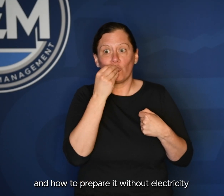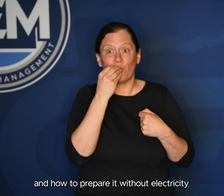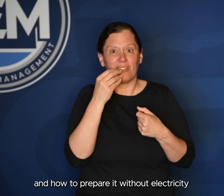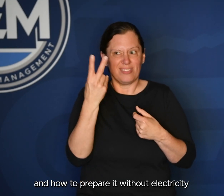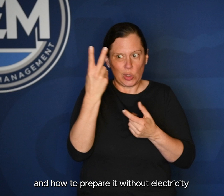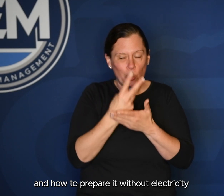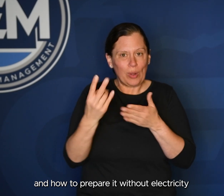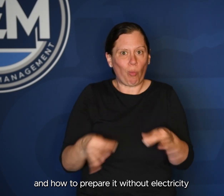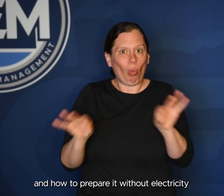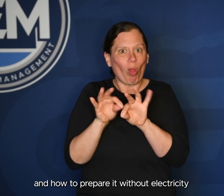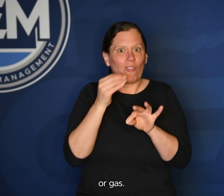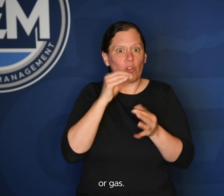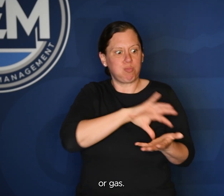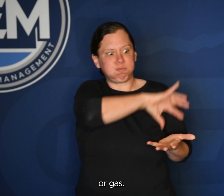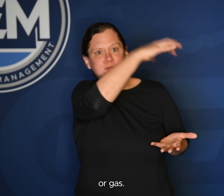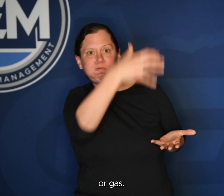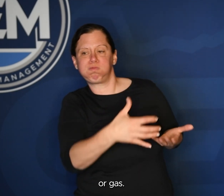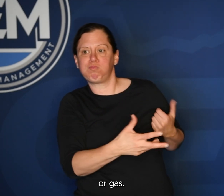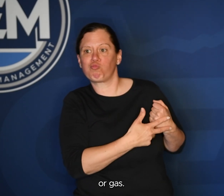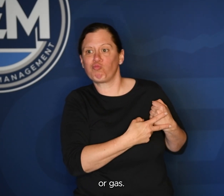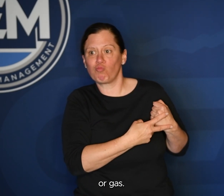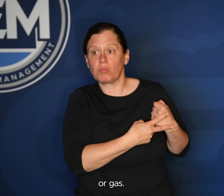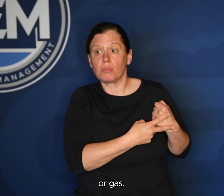without electricity or gas.